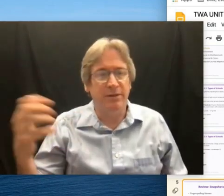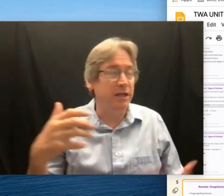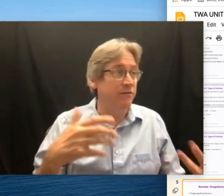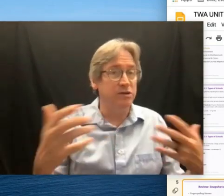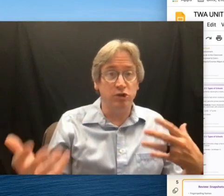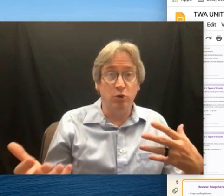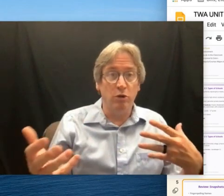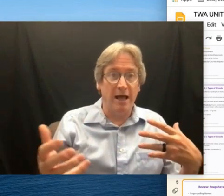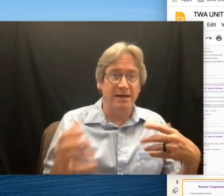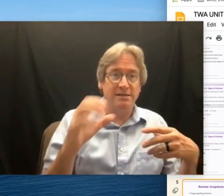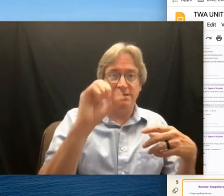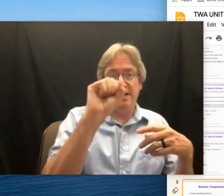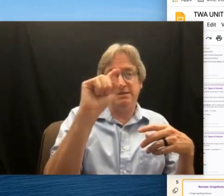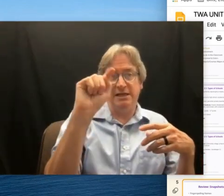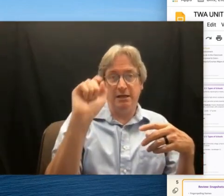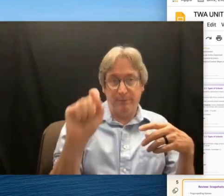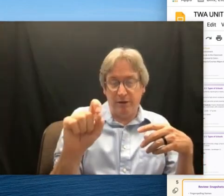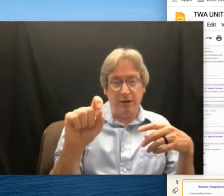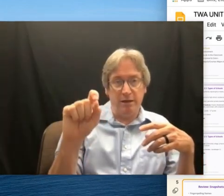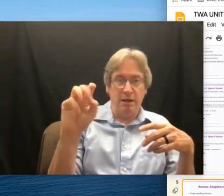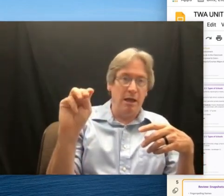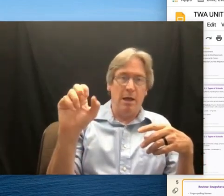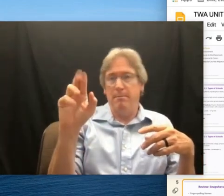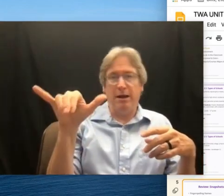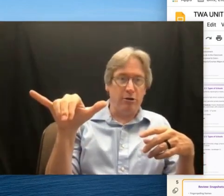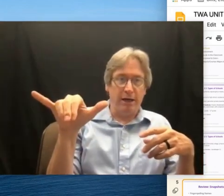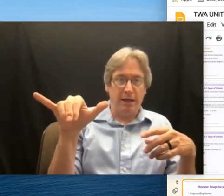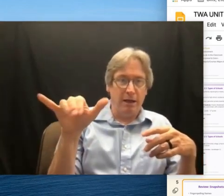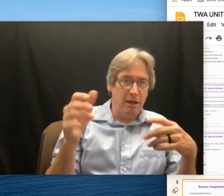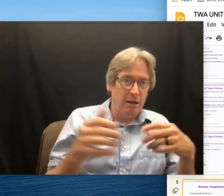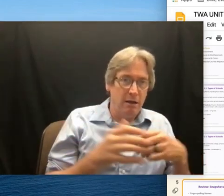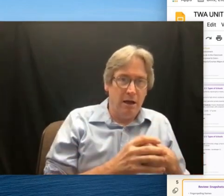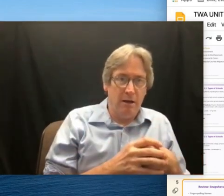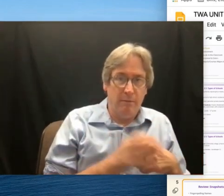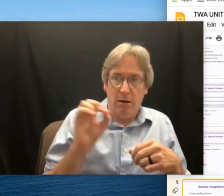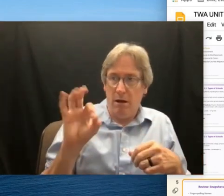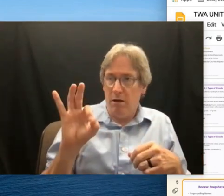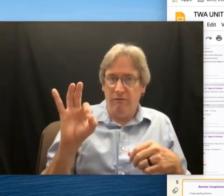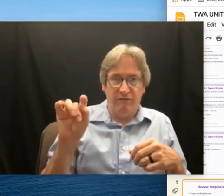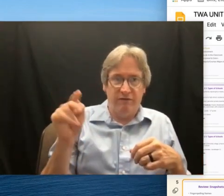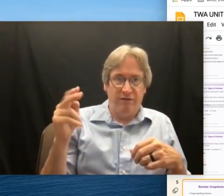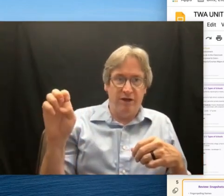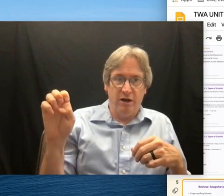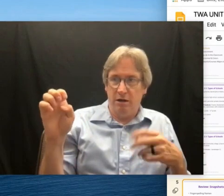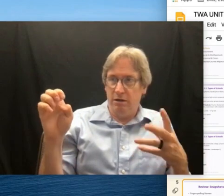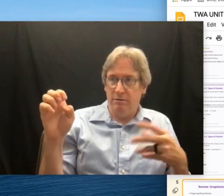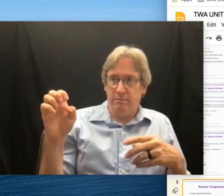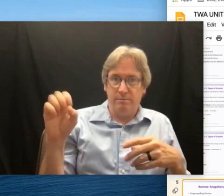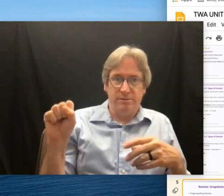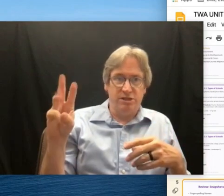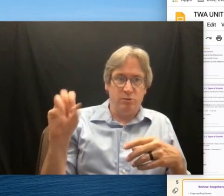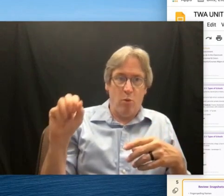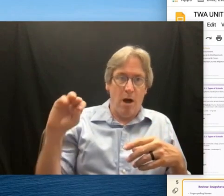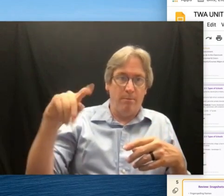Saint, something like if a school has St. period Mary of